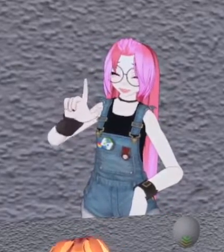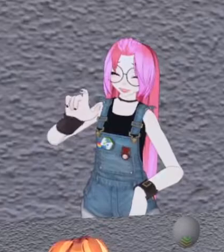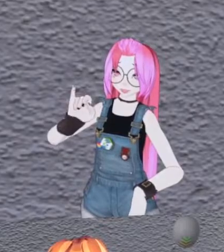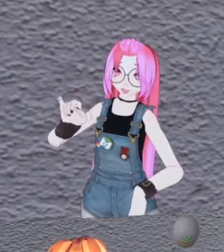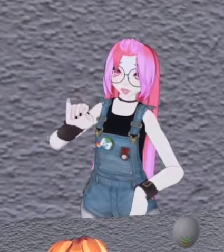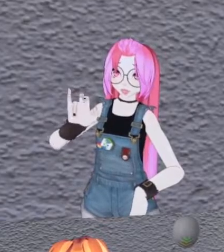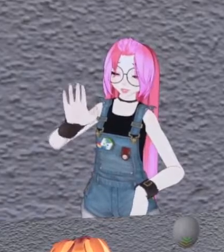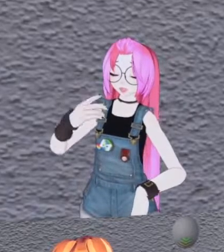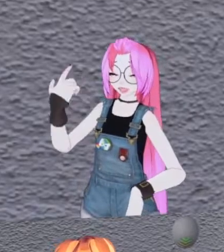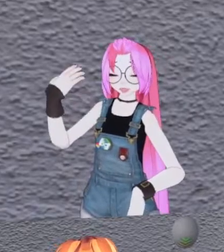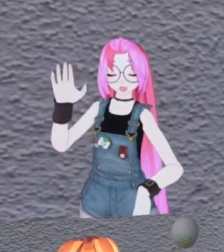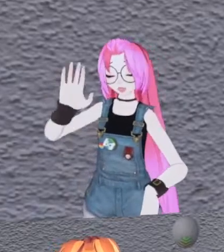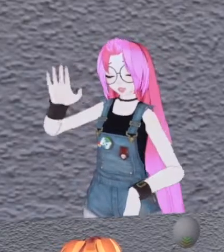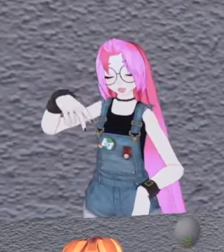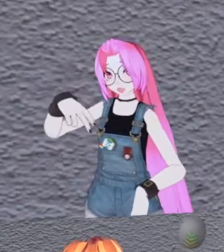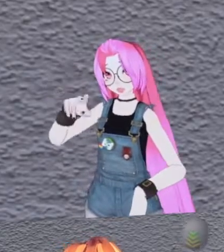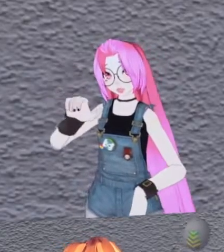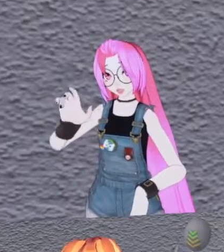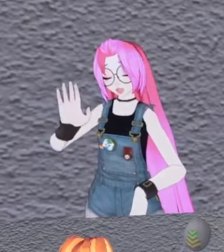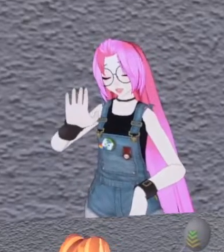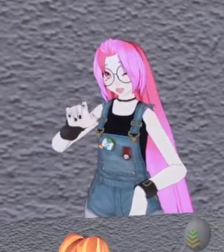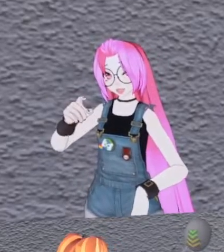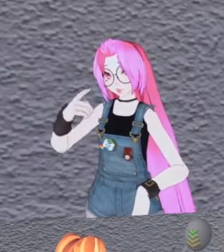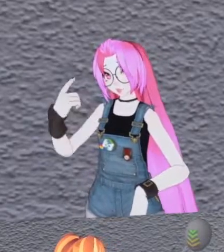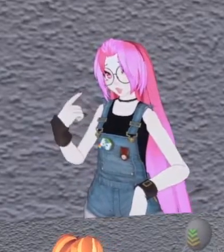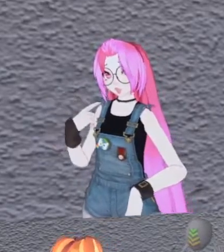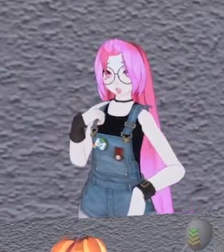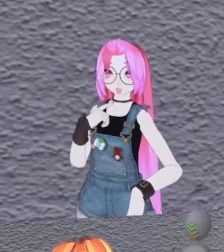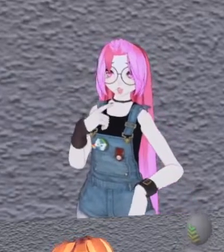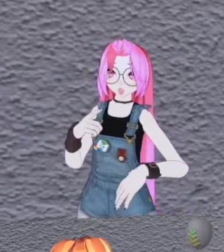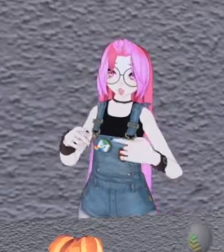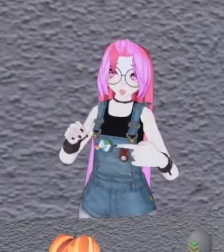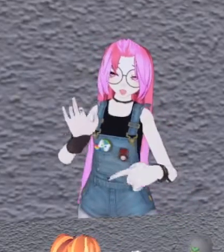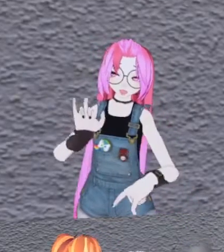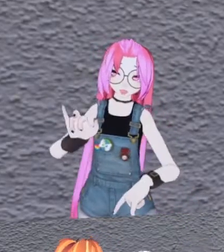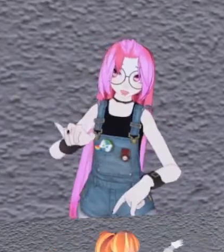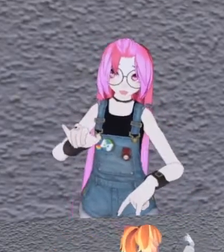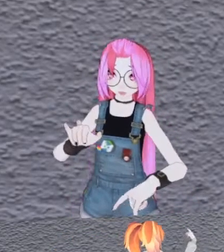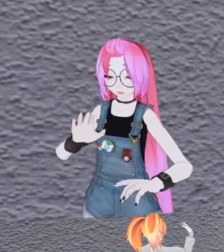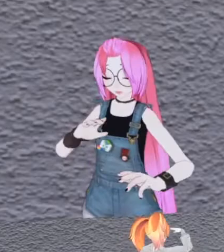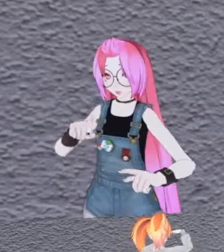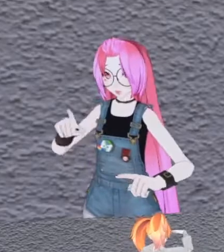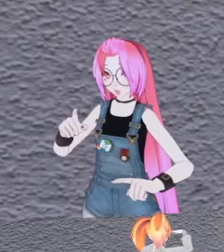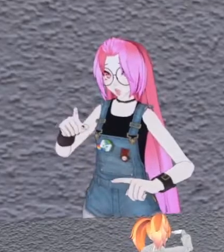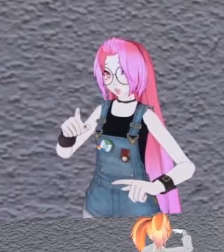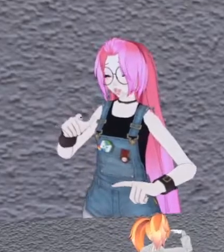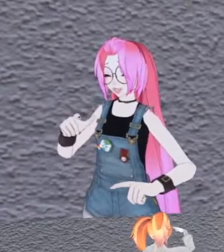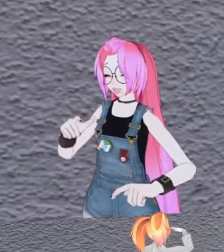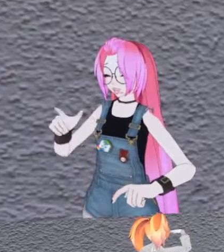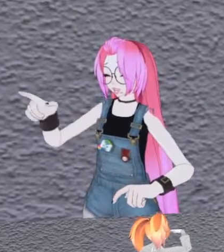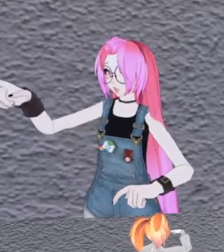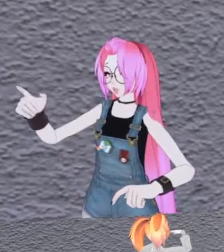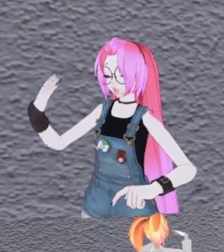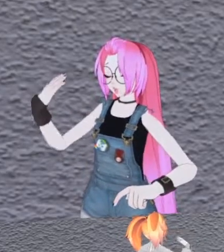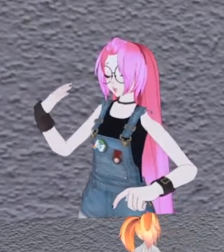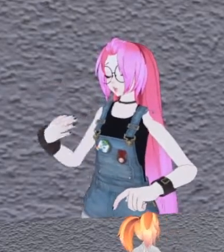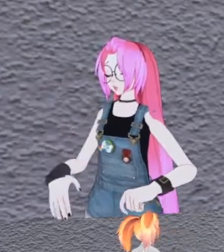in plastic, I don't know the sign for plastic. I was actually thinking about that the other day. But, you know?